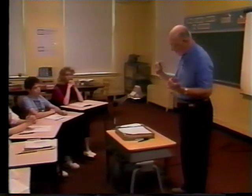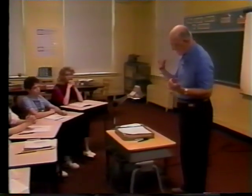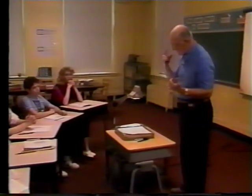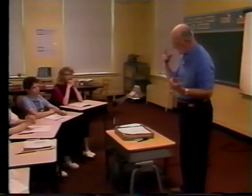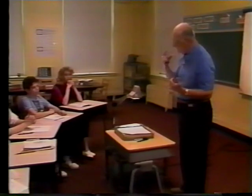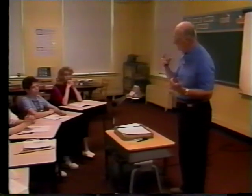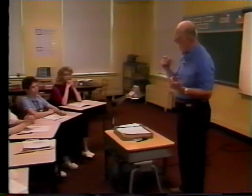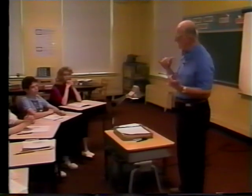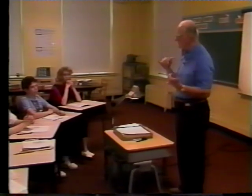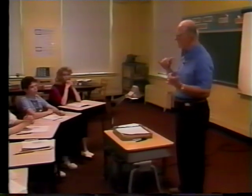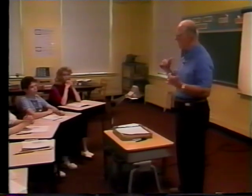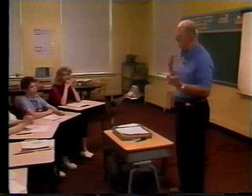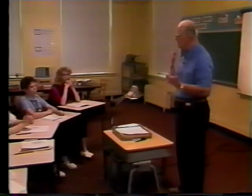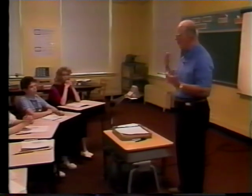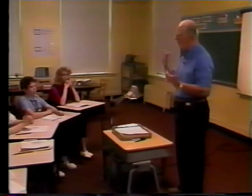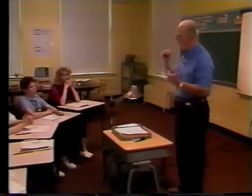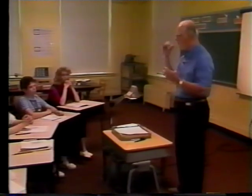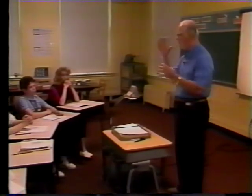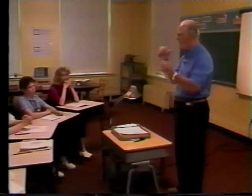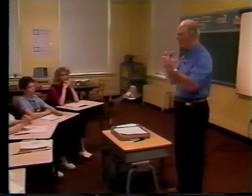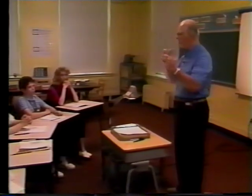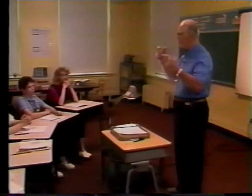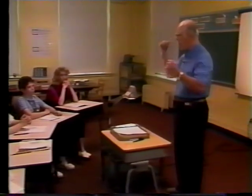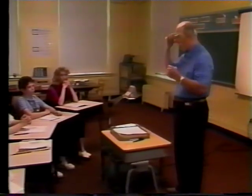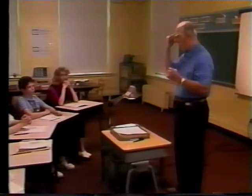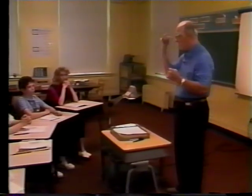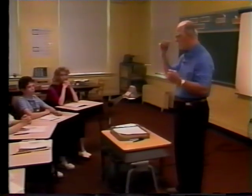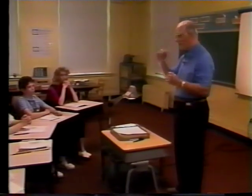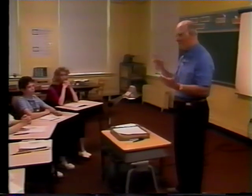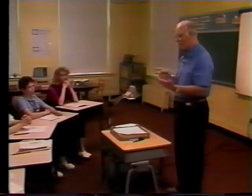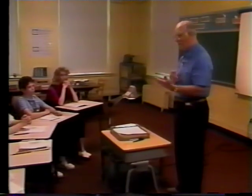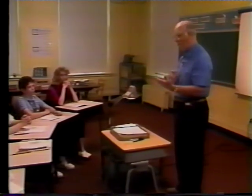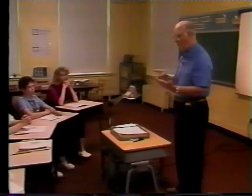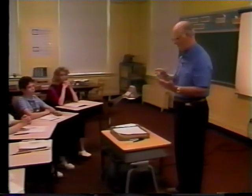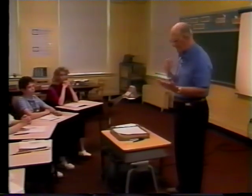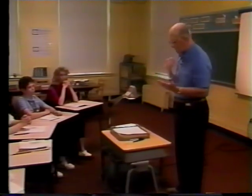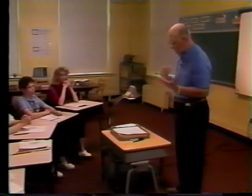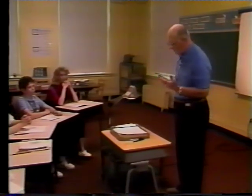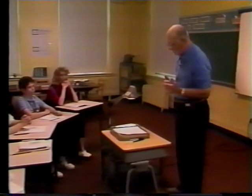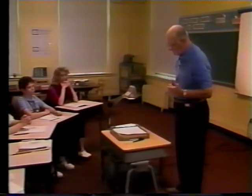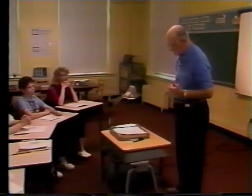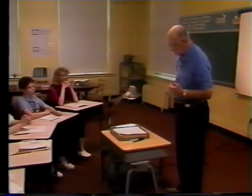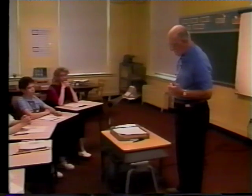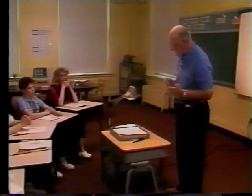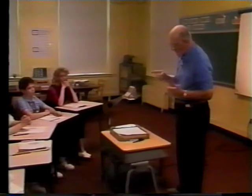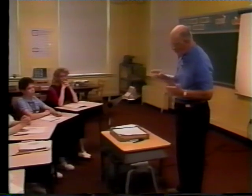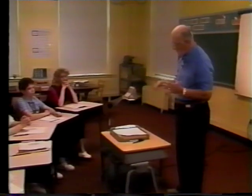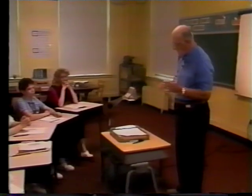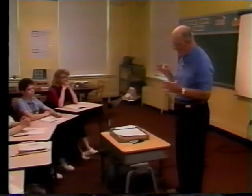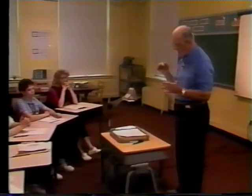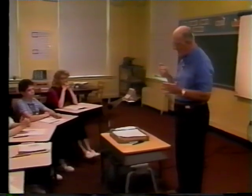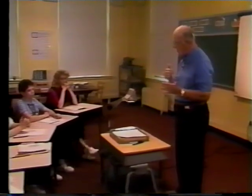We think that's good for the big idea of the poem, very good. Can you find